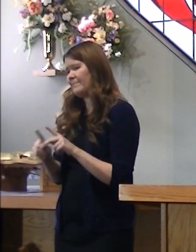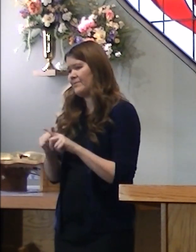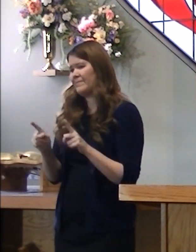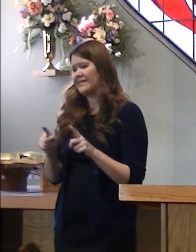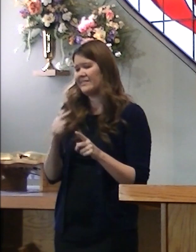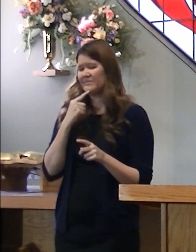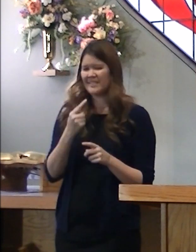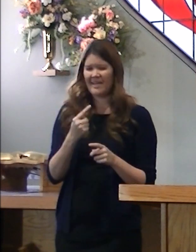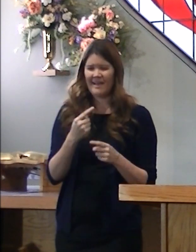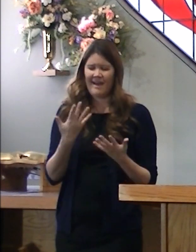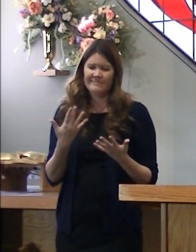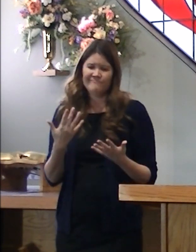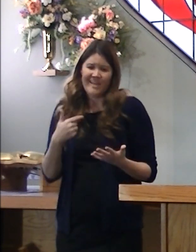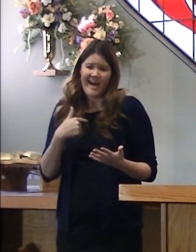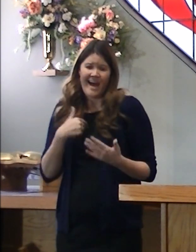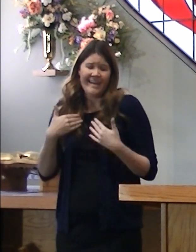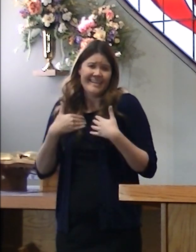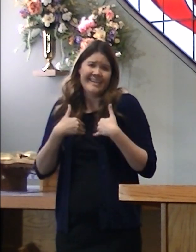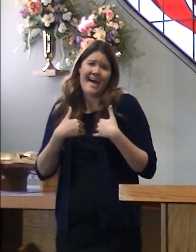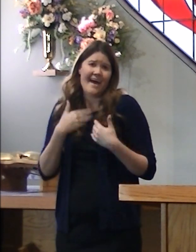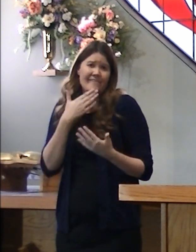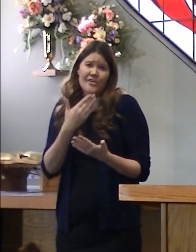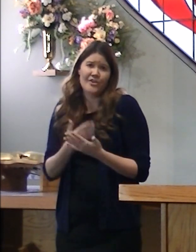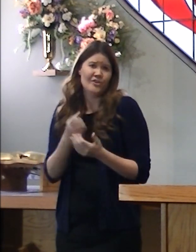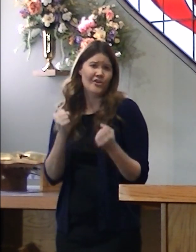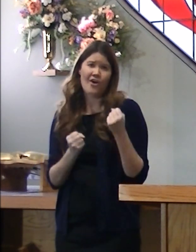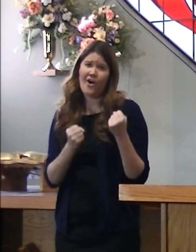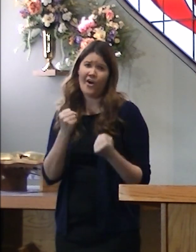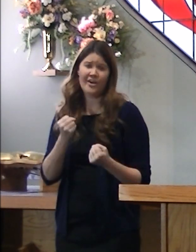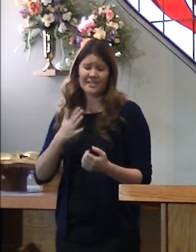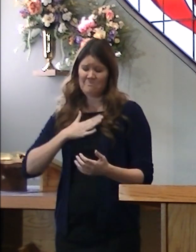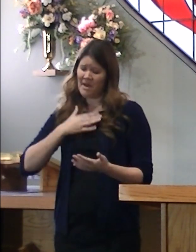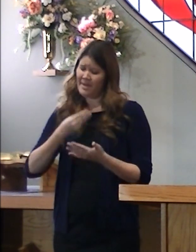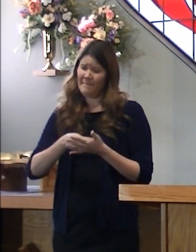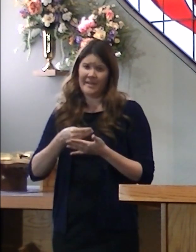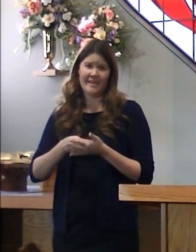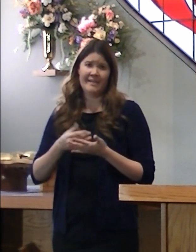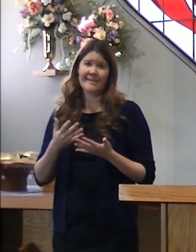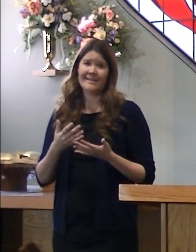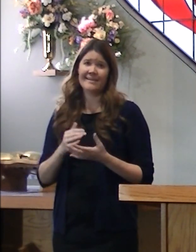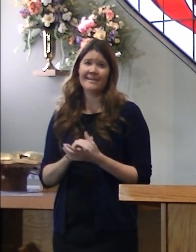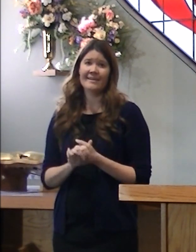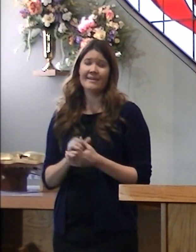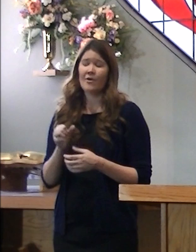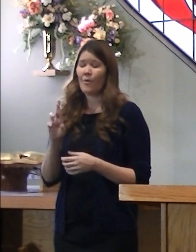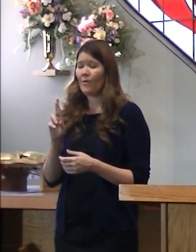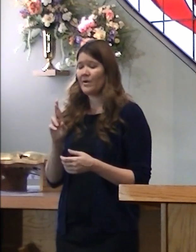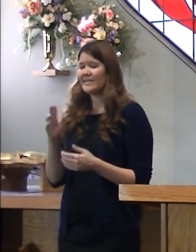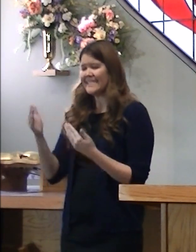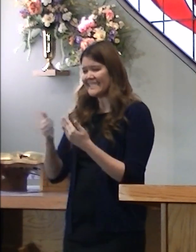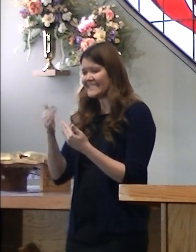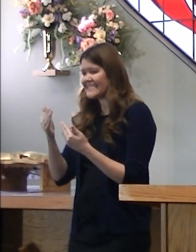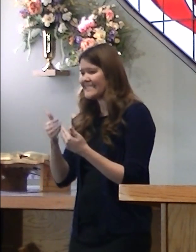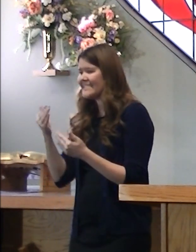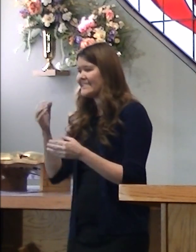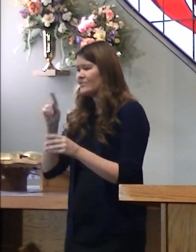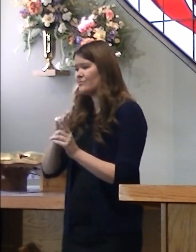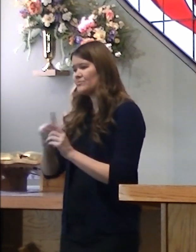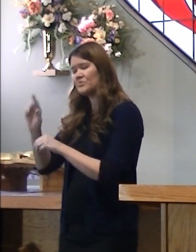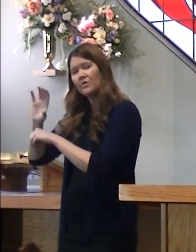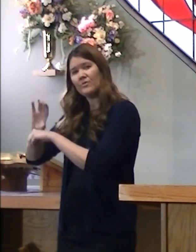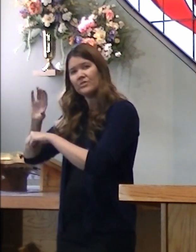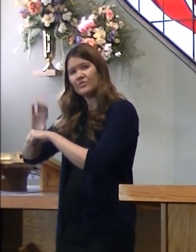have a right to own a good vehicle, and besides, it's my money. Or it's easy to be in